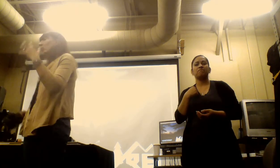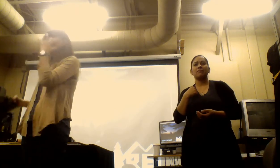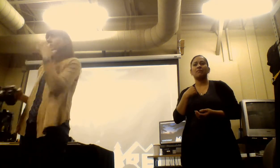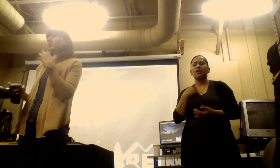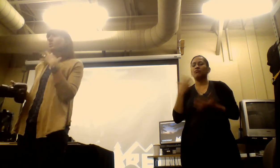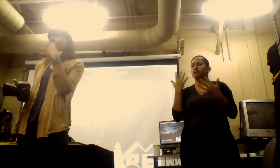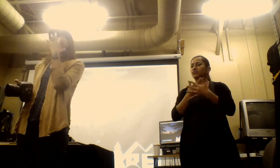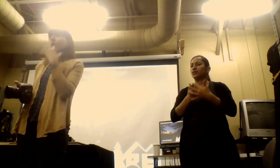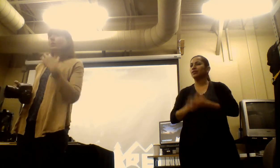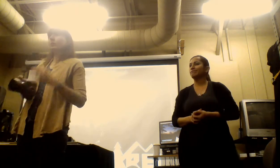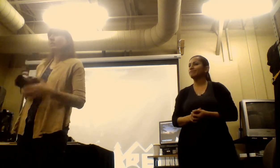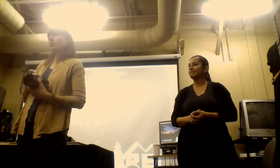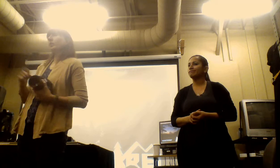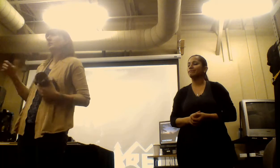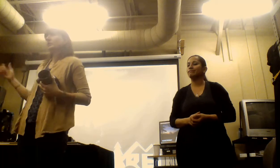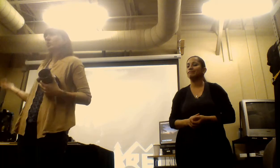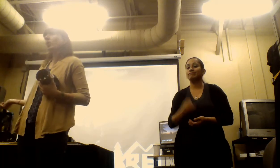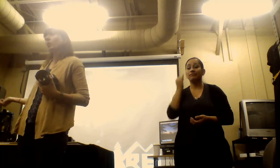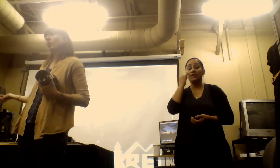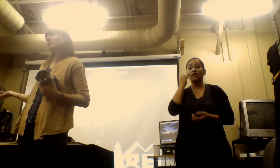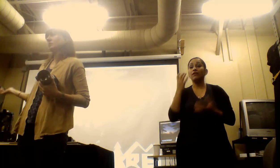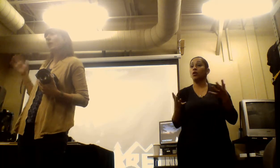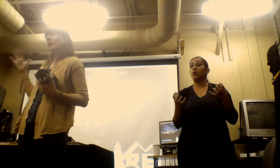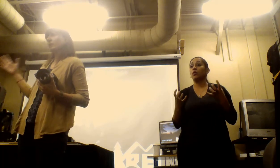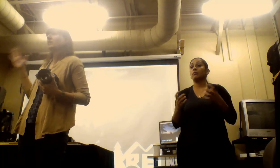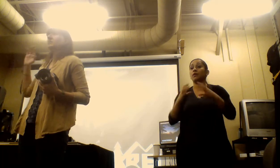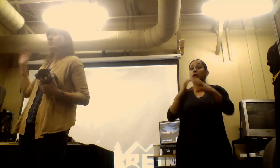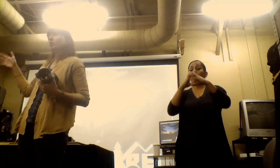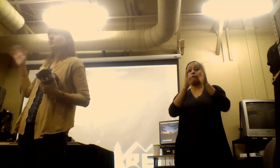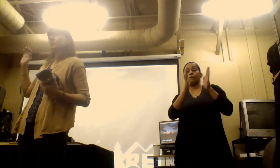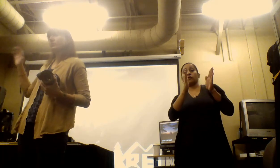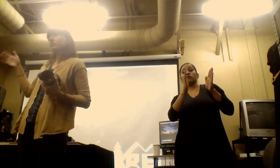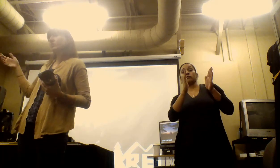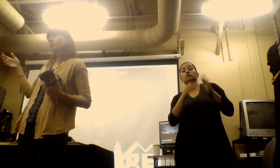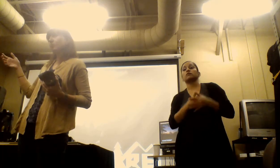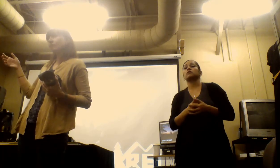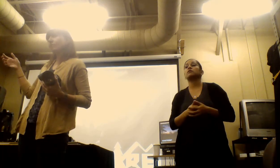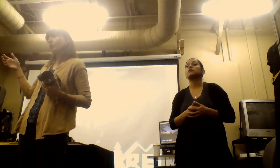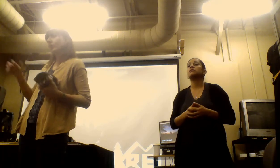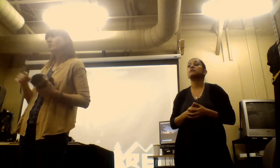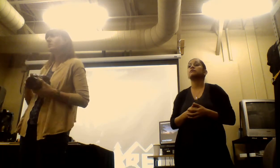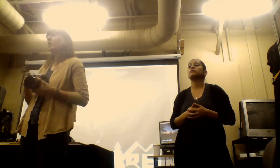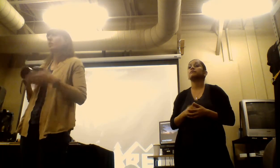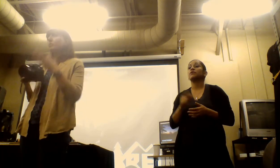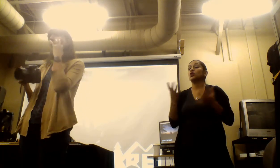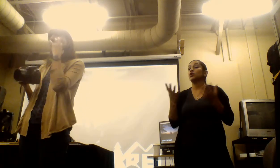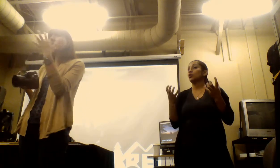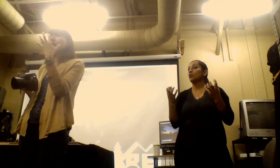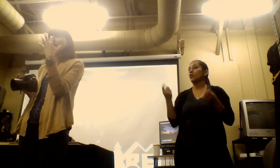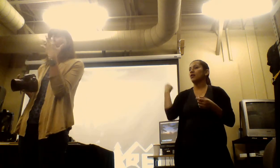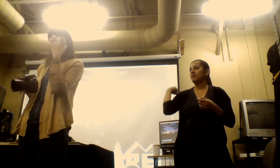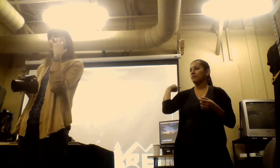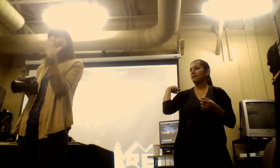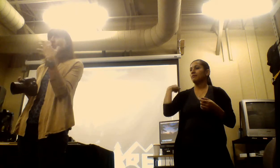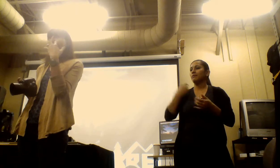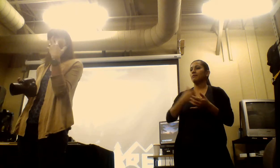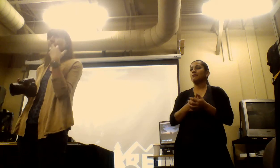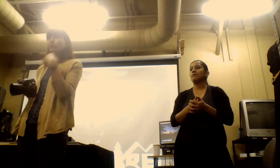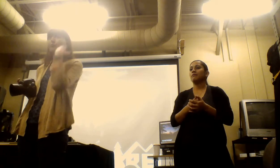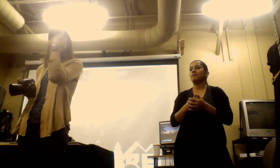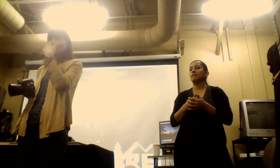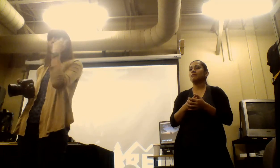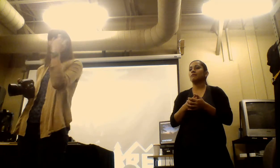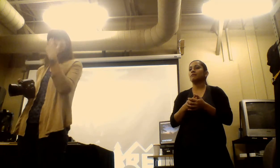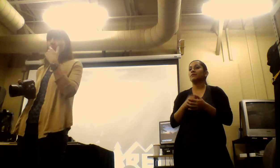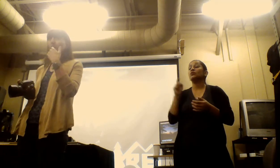And I want to be in focus, and you want what's behind me, you know, to be visible and in focus. You're probably going to have to use some sort of